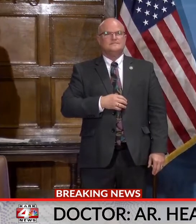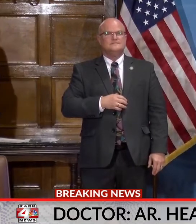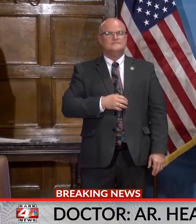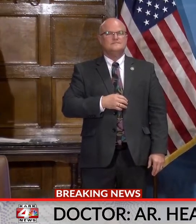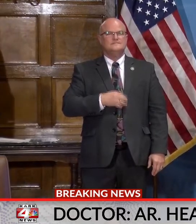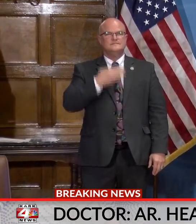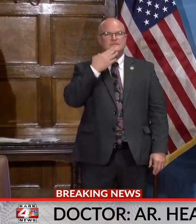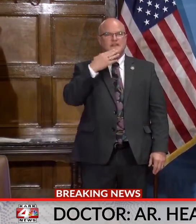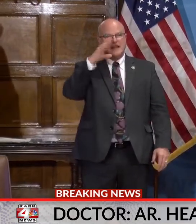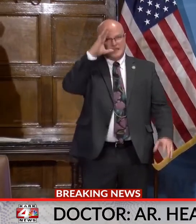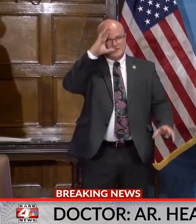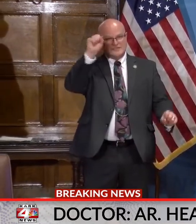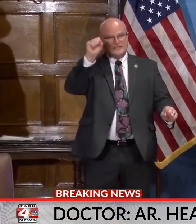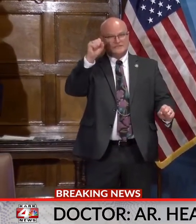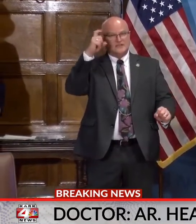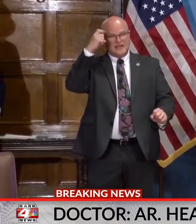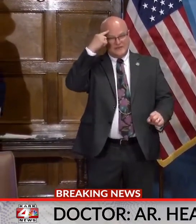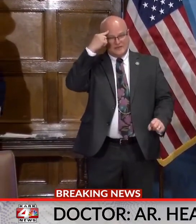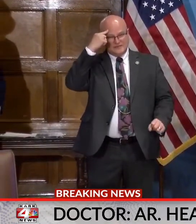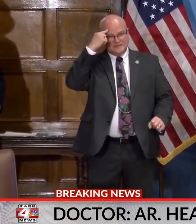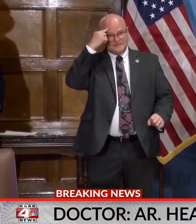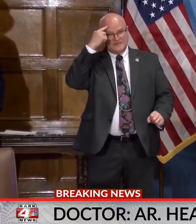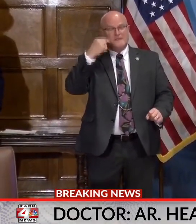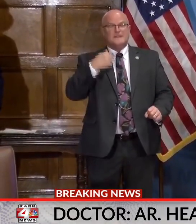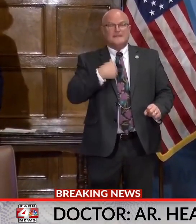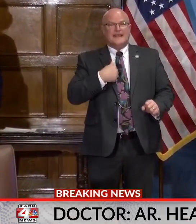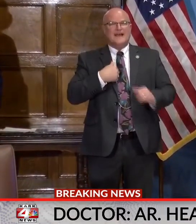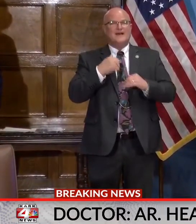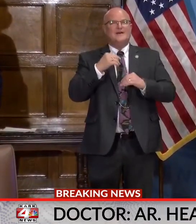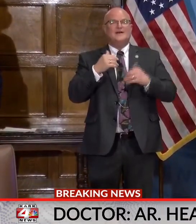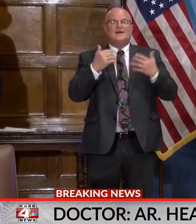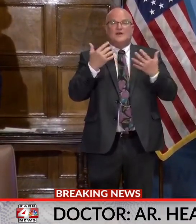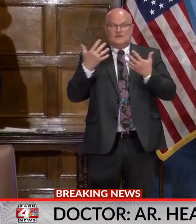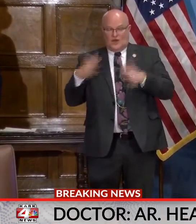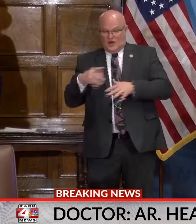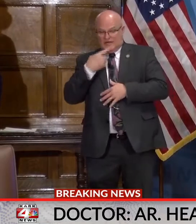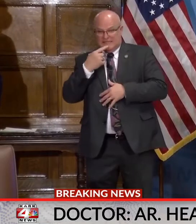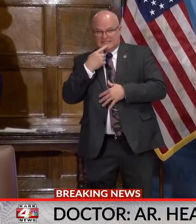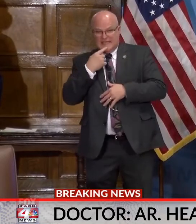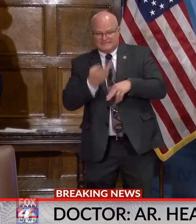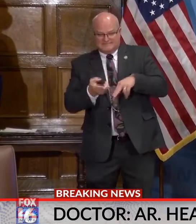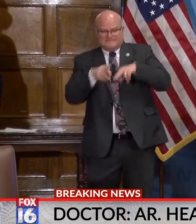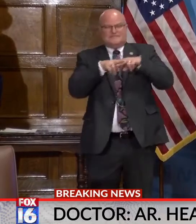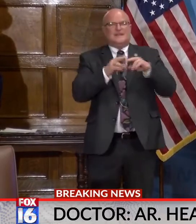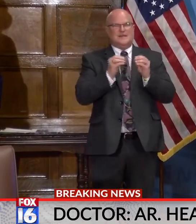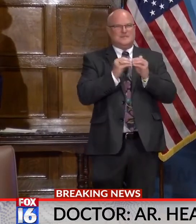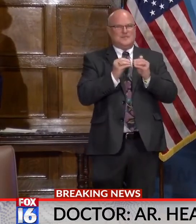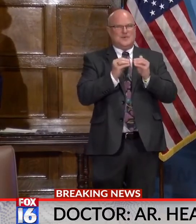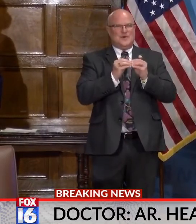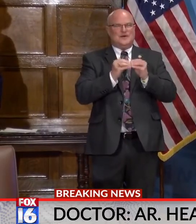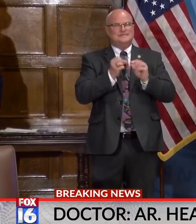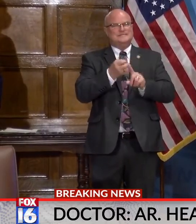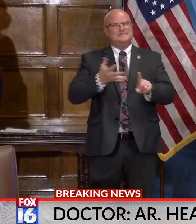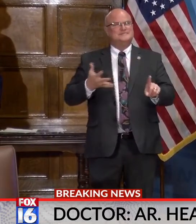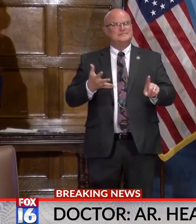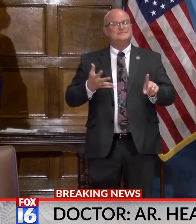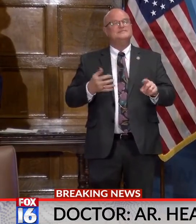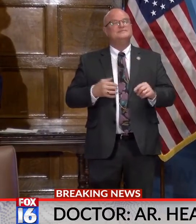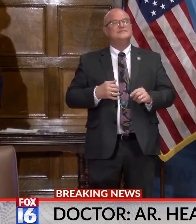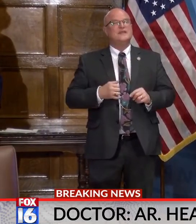Thank you, Chancellor. Governor. So I'm going to build on what has already been said and give you a little bit more detail. Let me start with